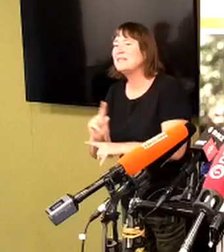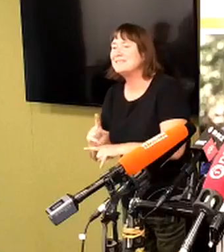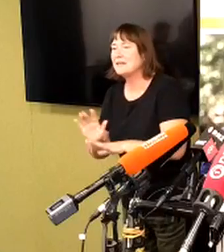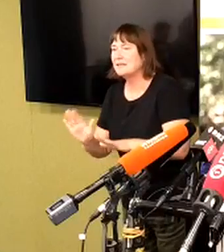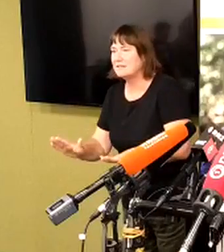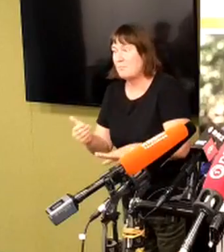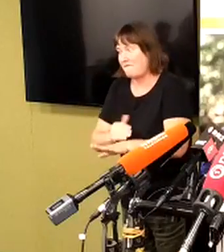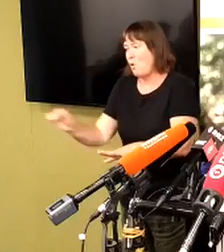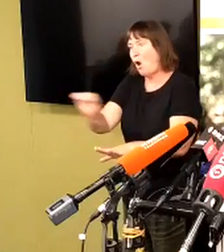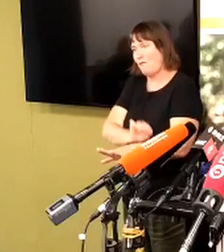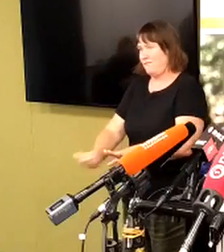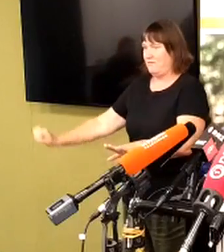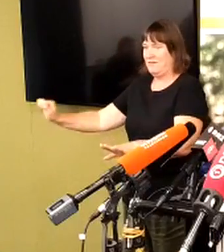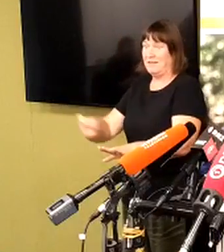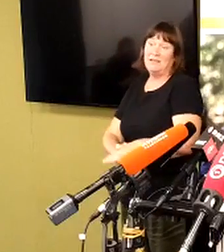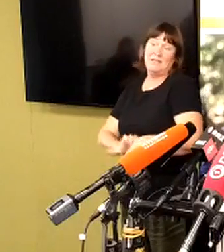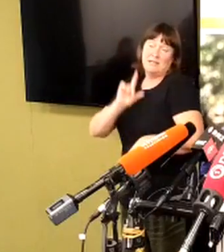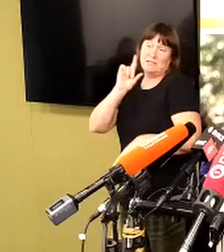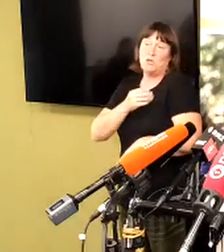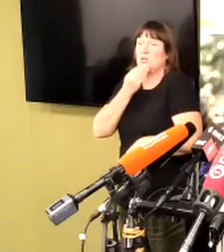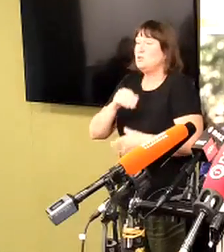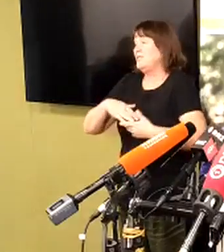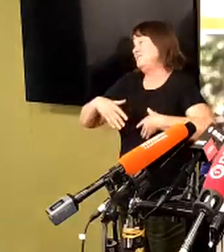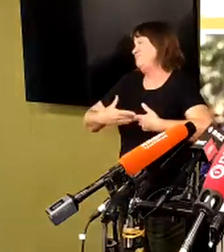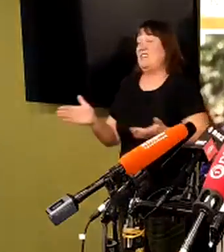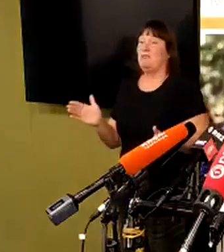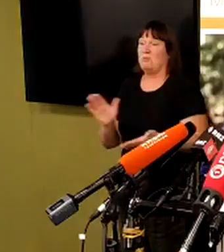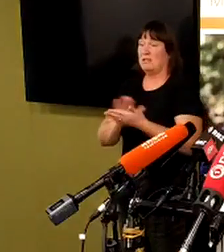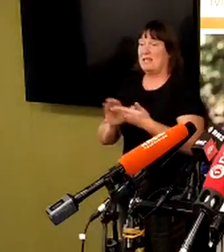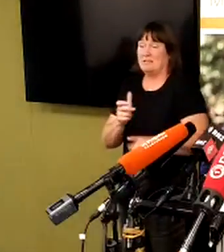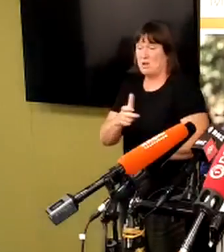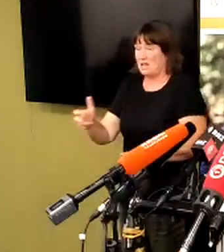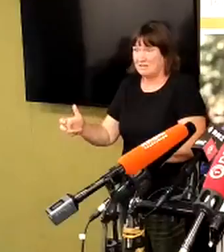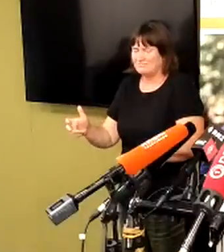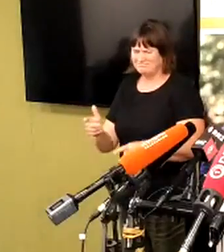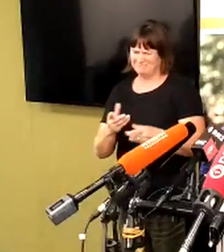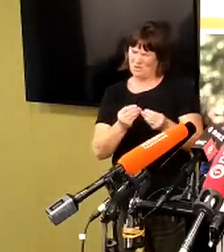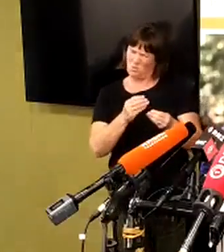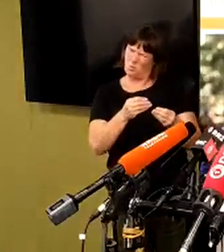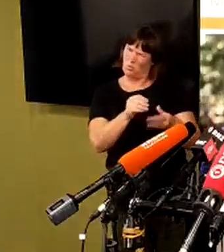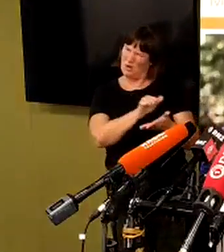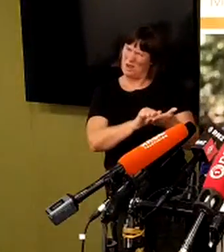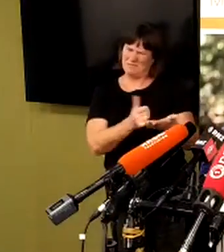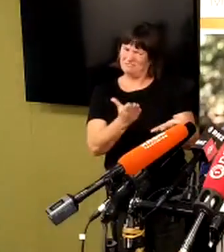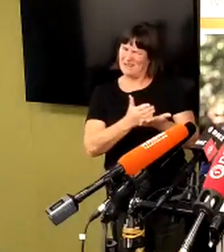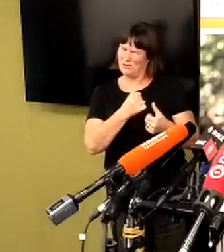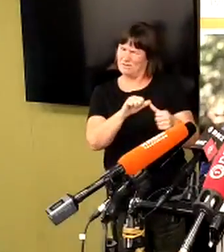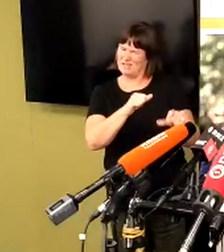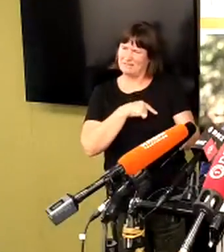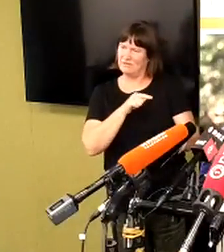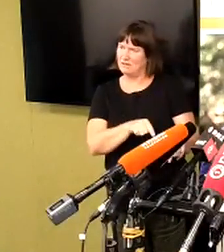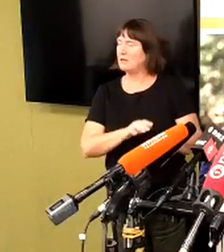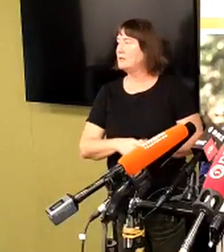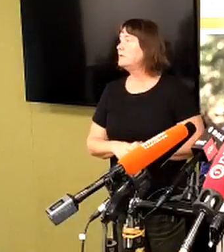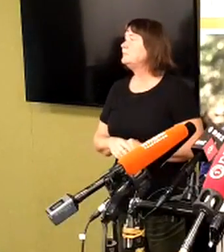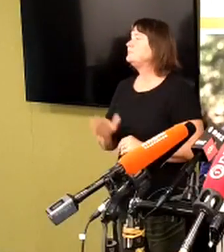use general not detergents, cleansers. Wet wipes probably not quite so effective. Last